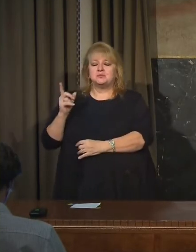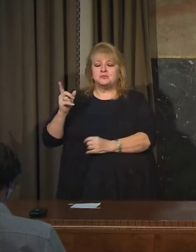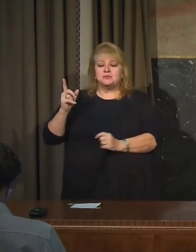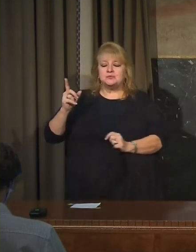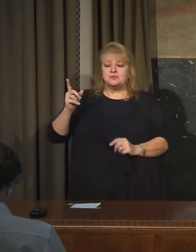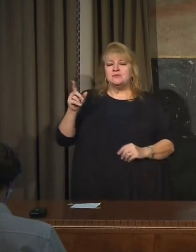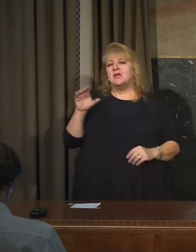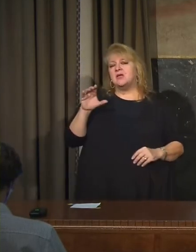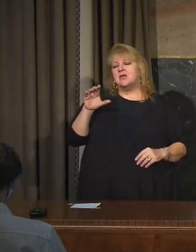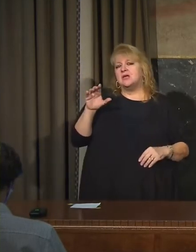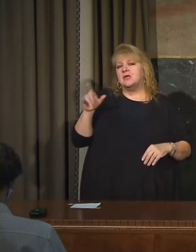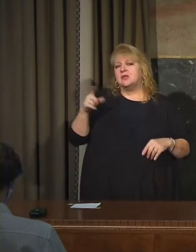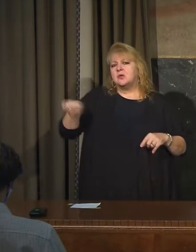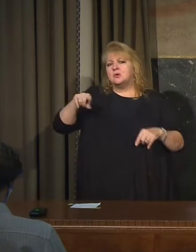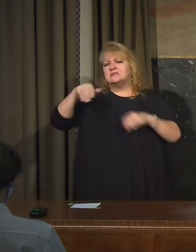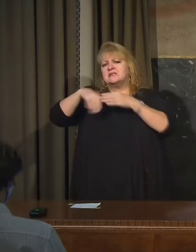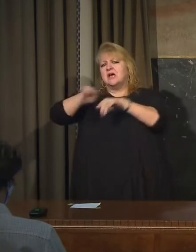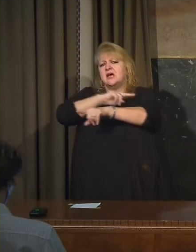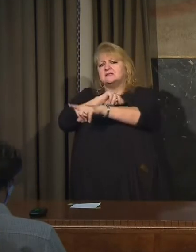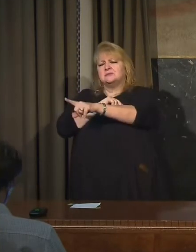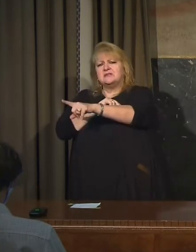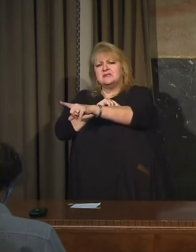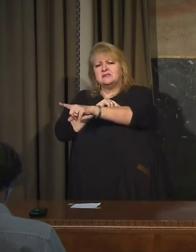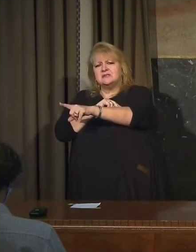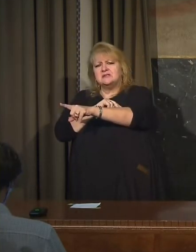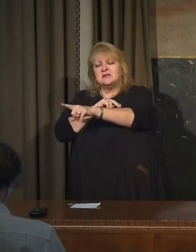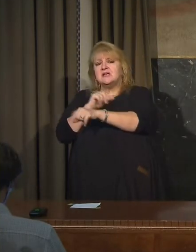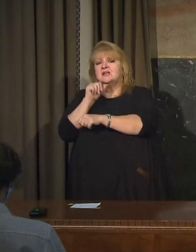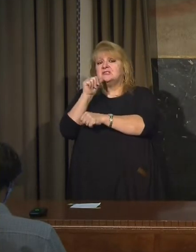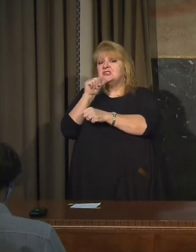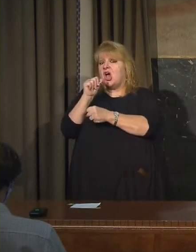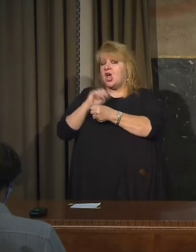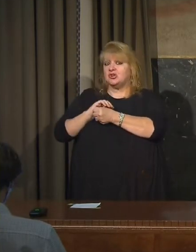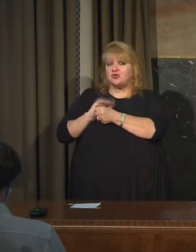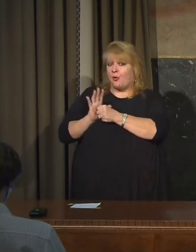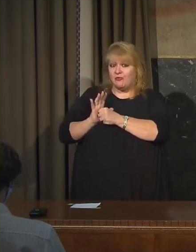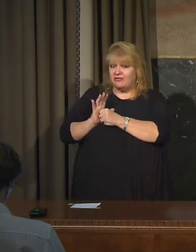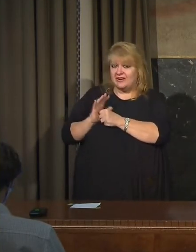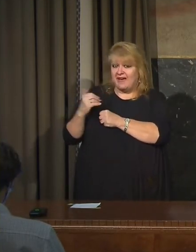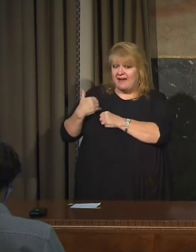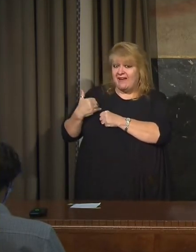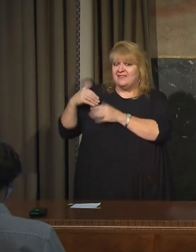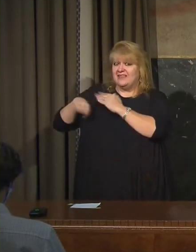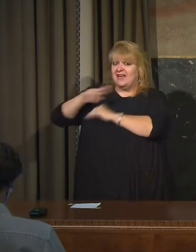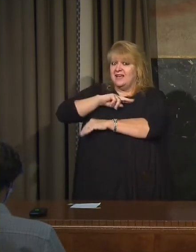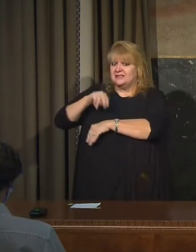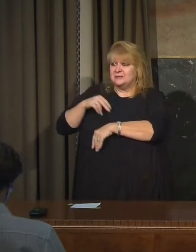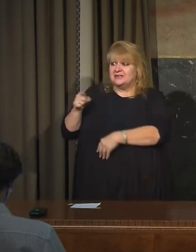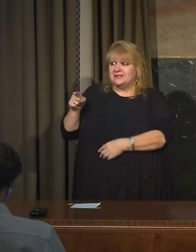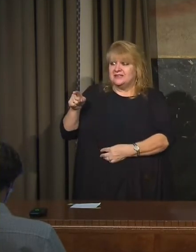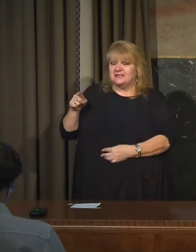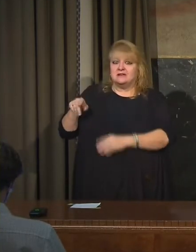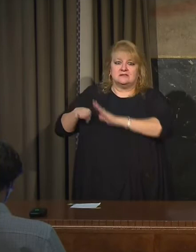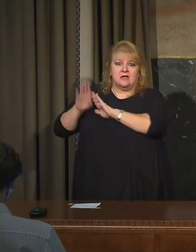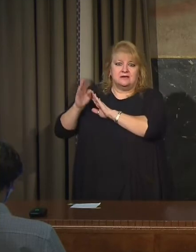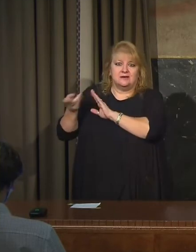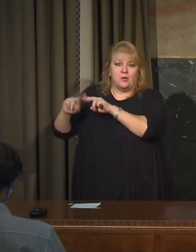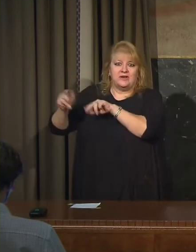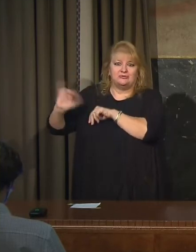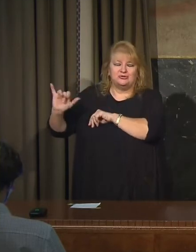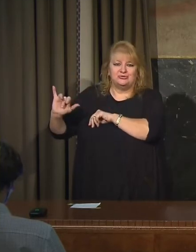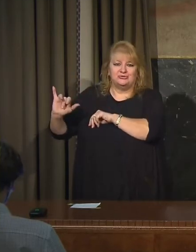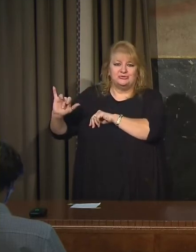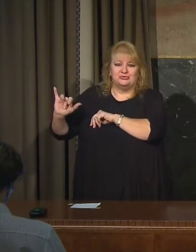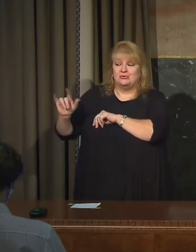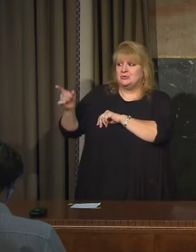much higher, much, much higher than it has been at any point during the pandemic. And so we're stressing our capacity